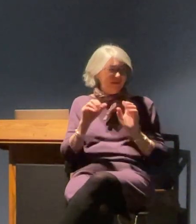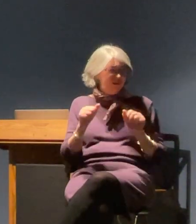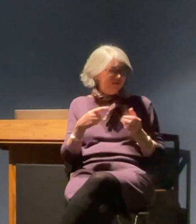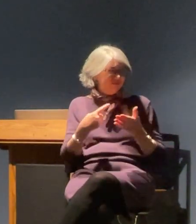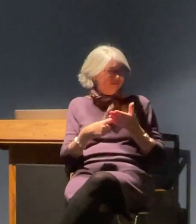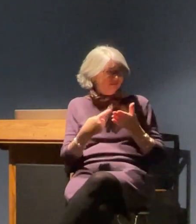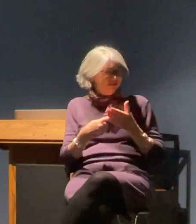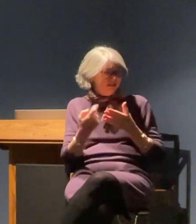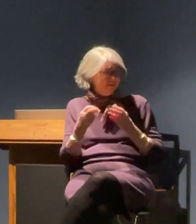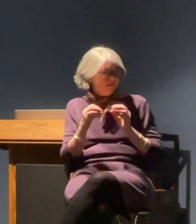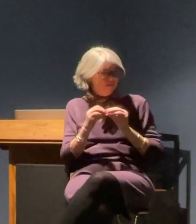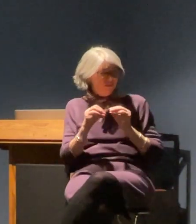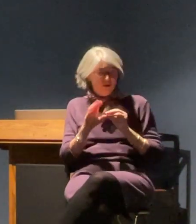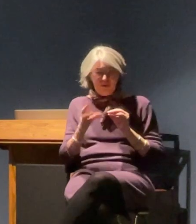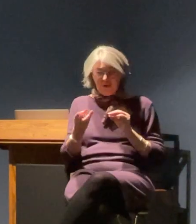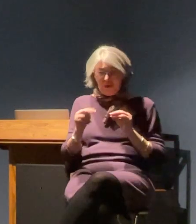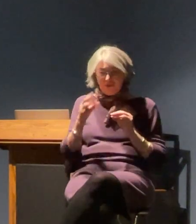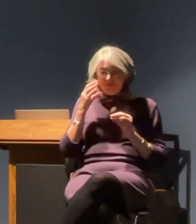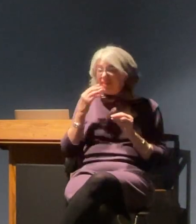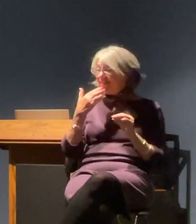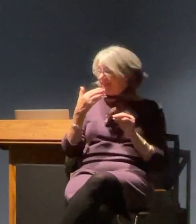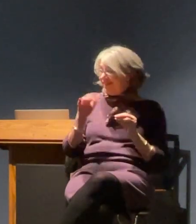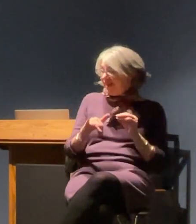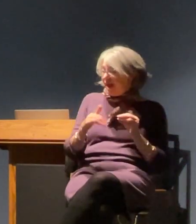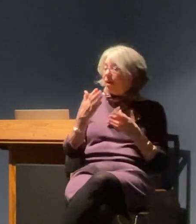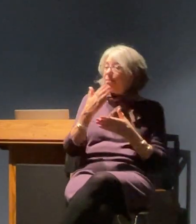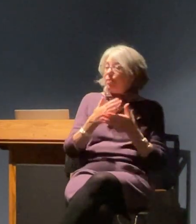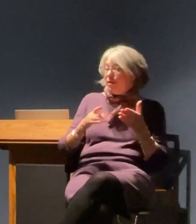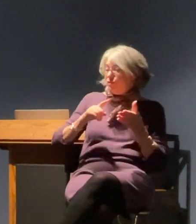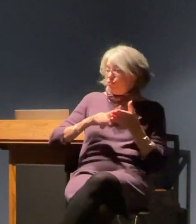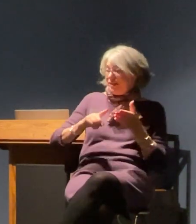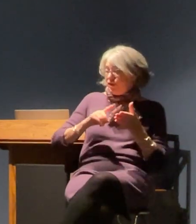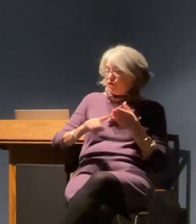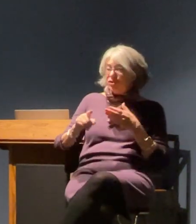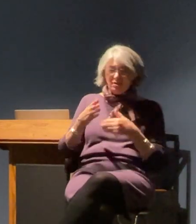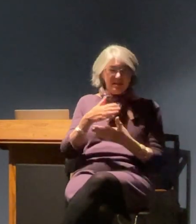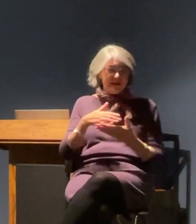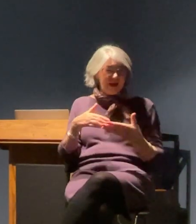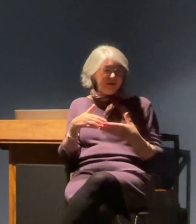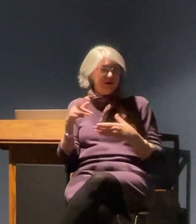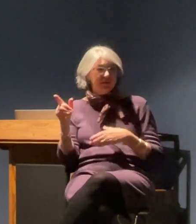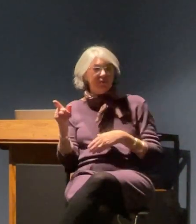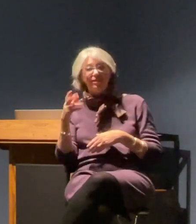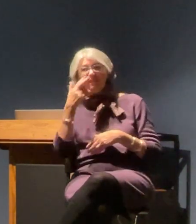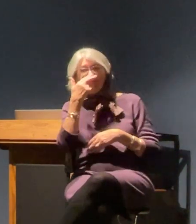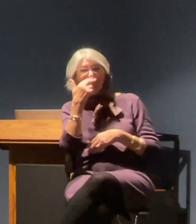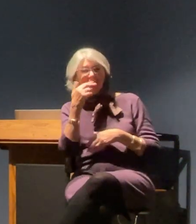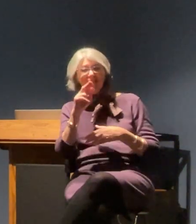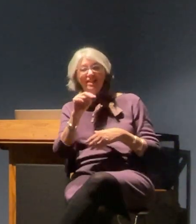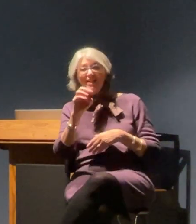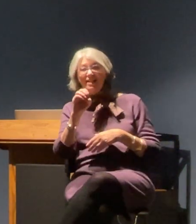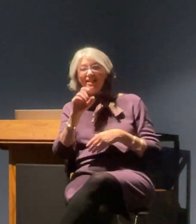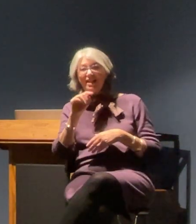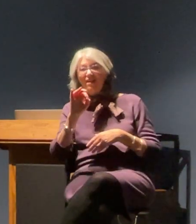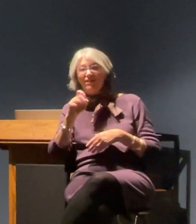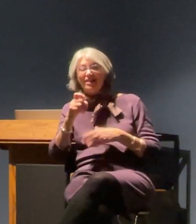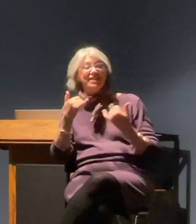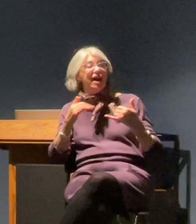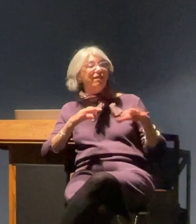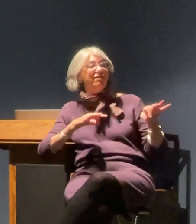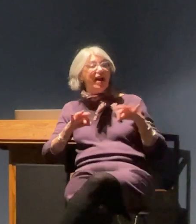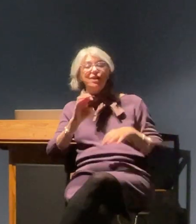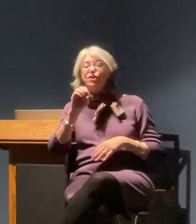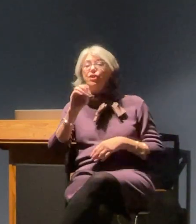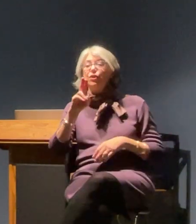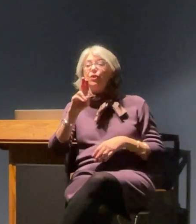more about that in your own experience? No, thank you for that. Because part of the research, there's a segment, like, it's funny, it's in the Netflix now, but it's called Fashion